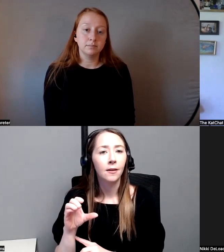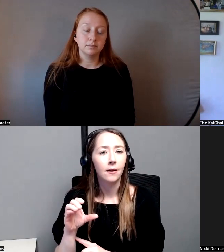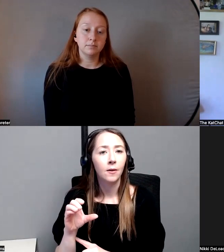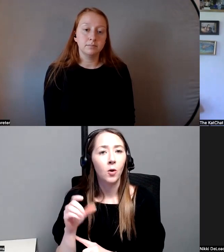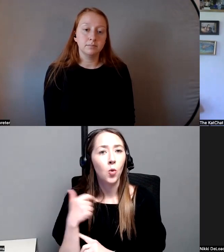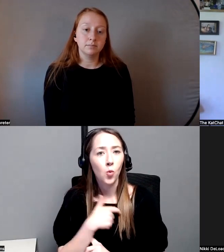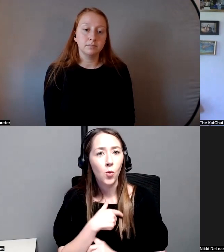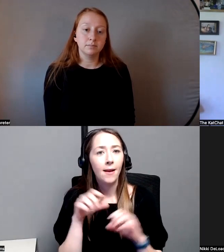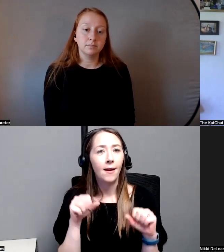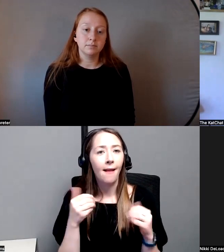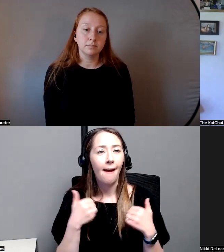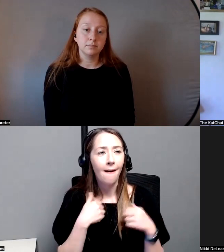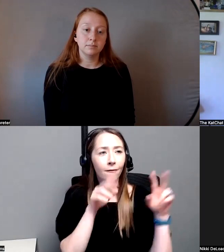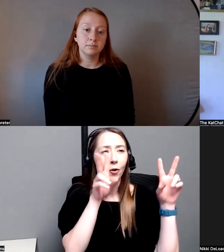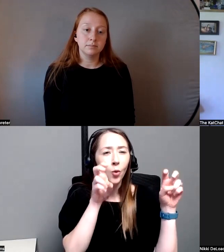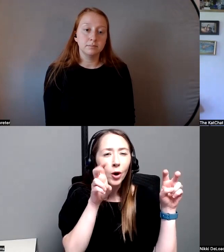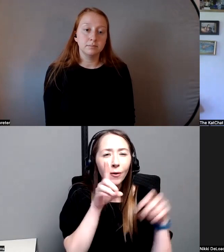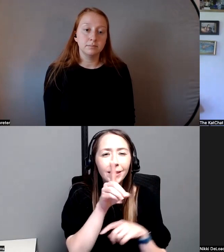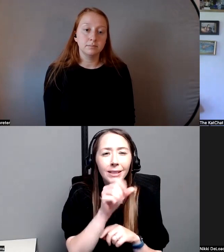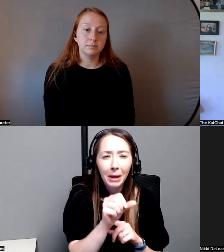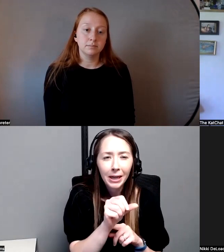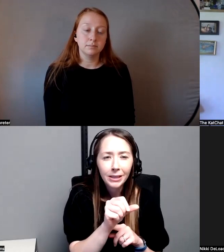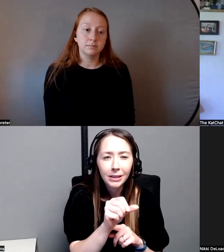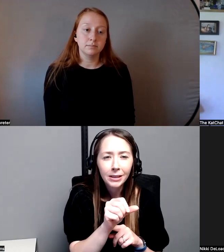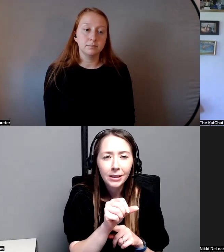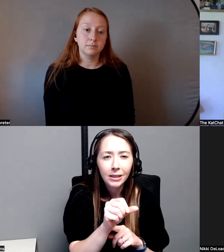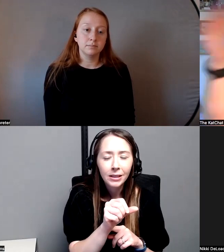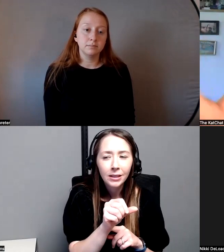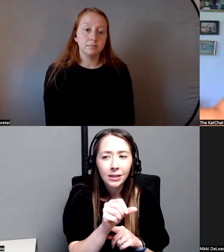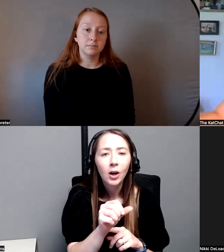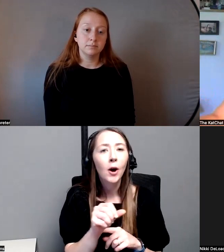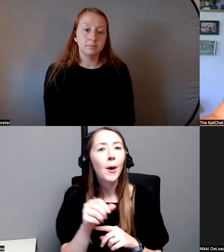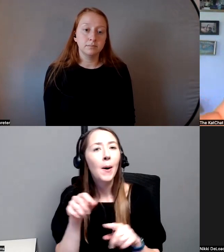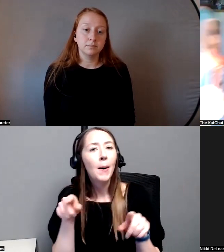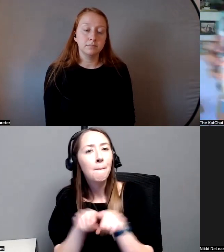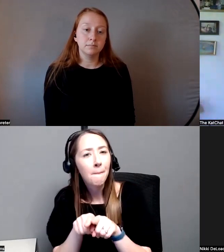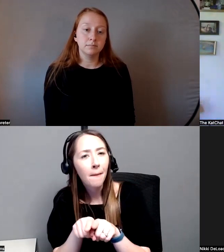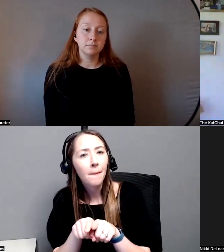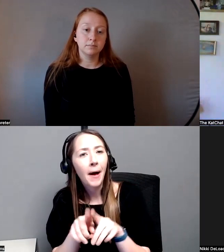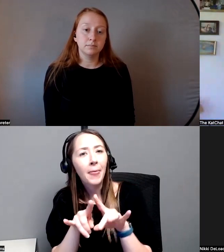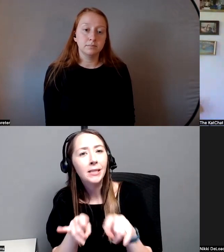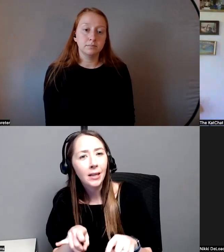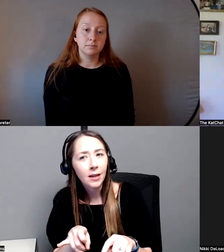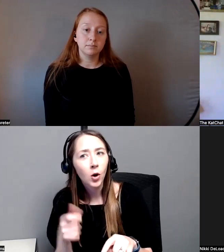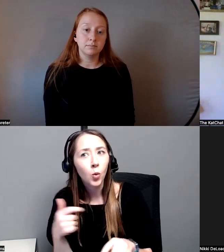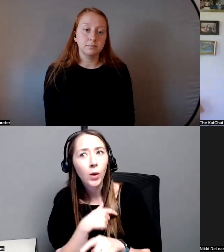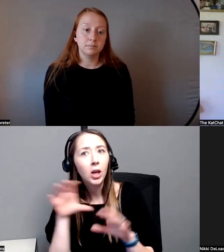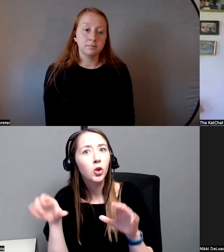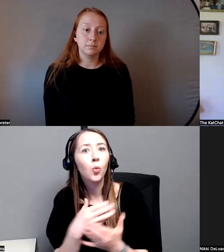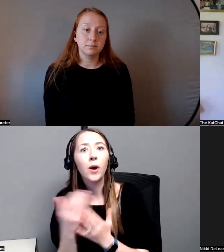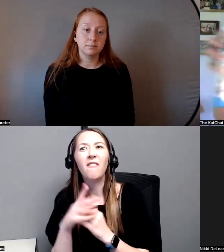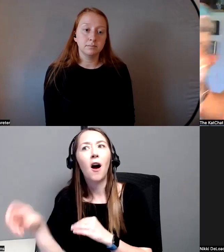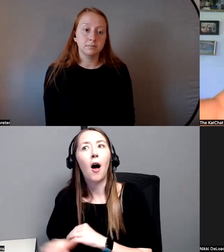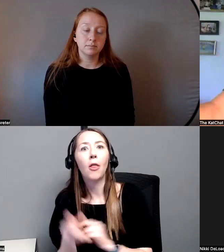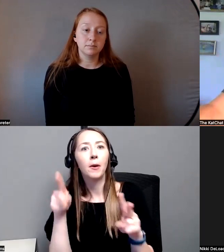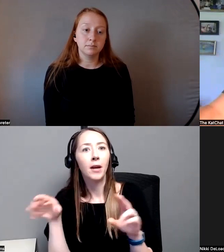have quote unquote disabilities, and we can also do what anybody else can do in